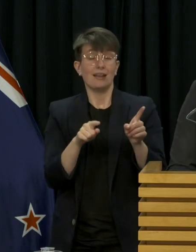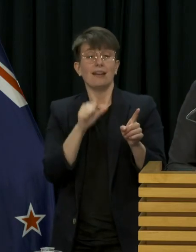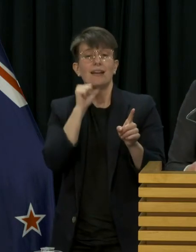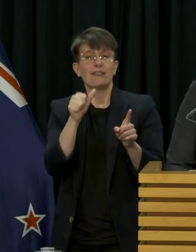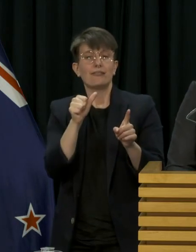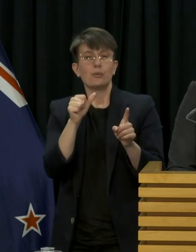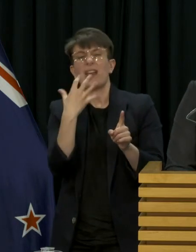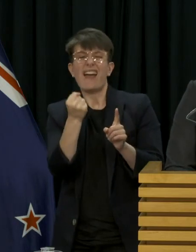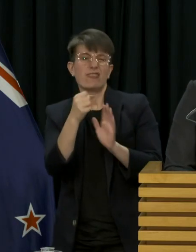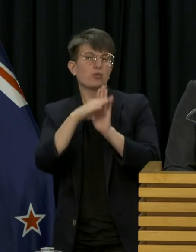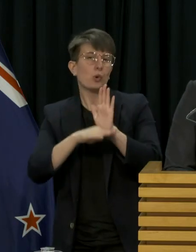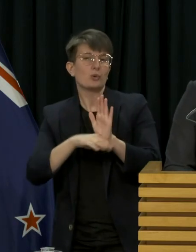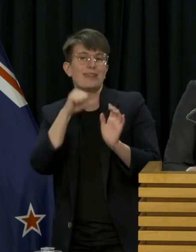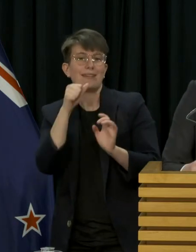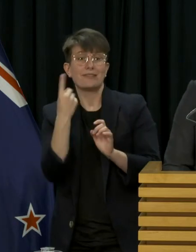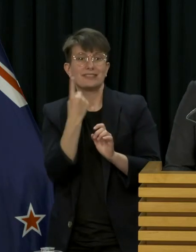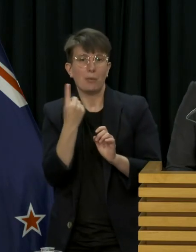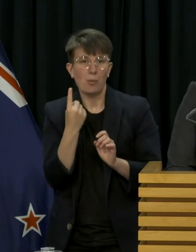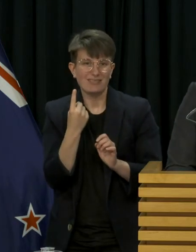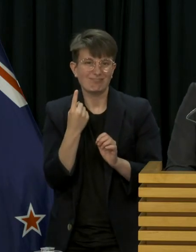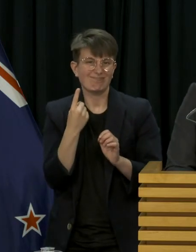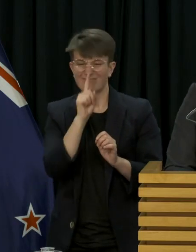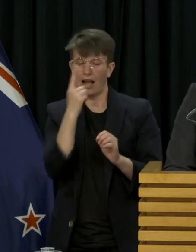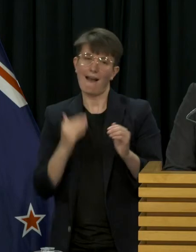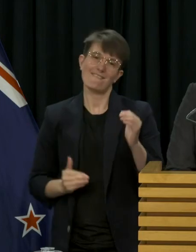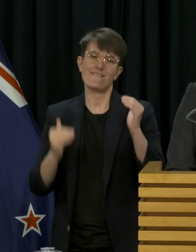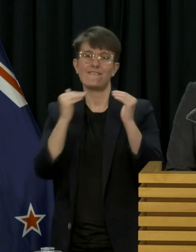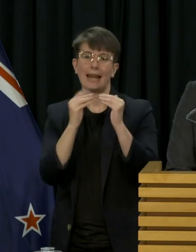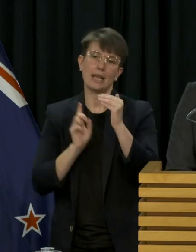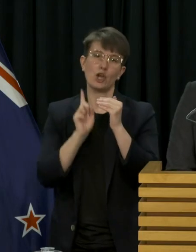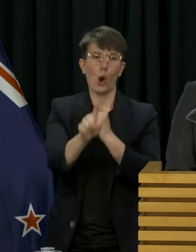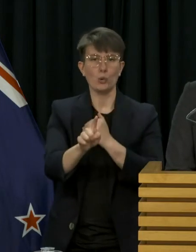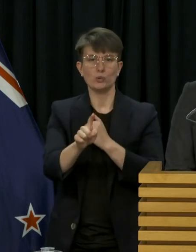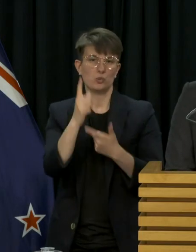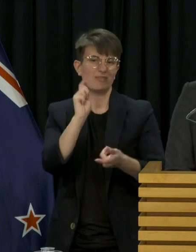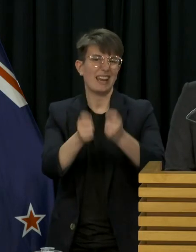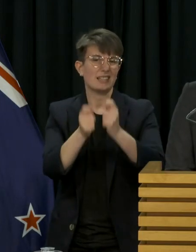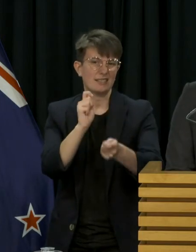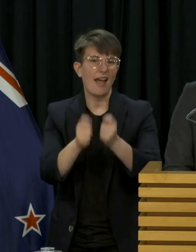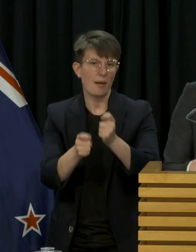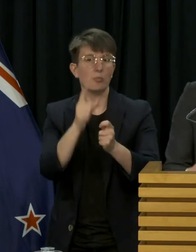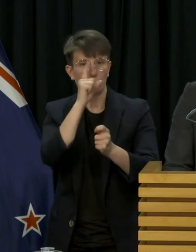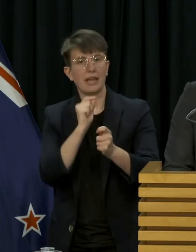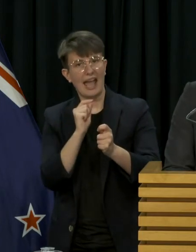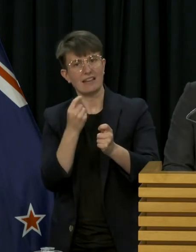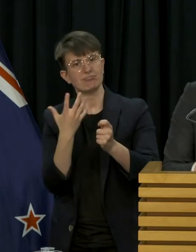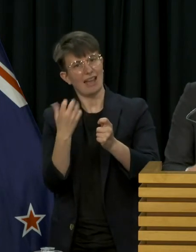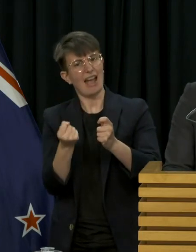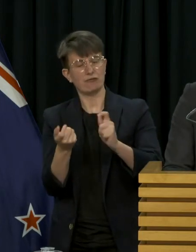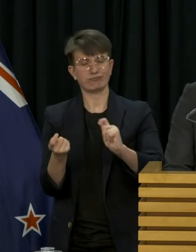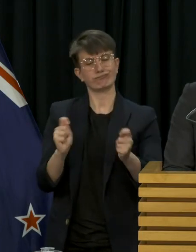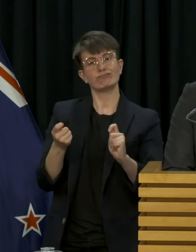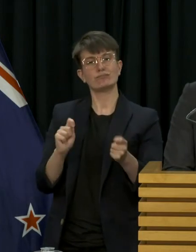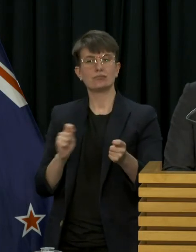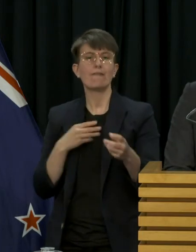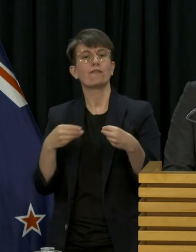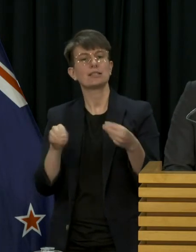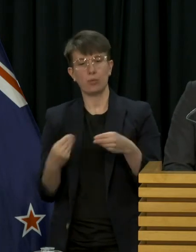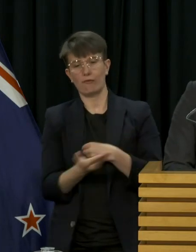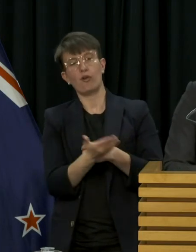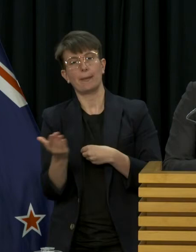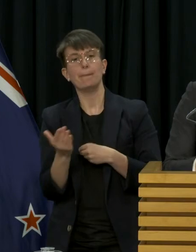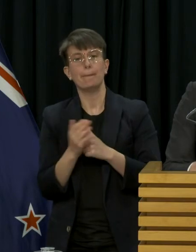them that mean that they can't fairly sit an exam, for example. But I'm confident that the measures we've put in place around extending the